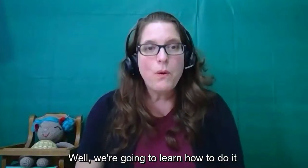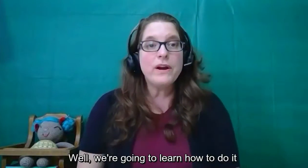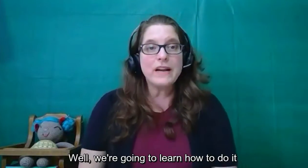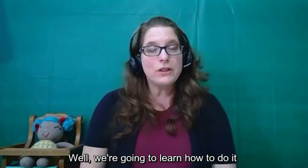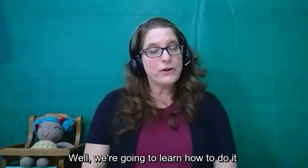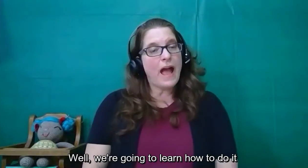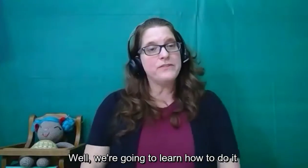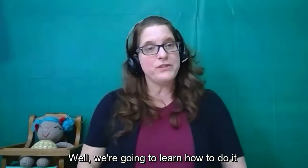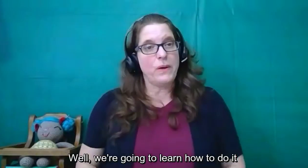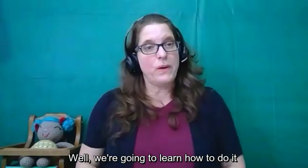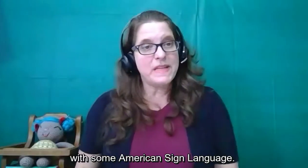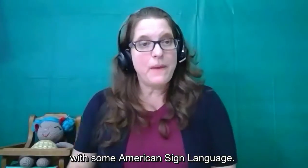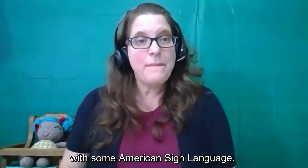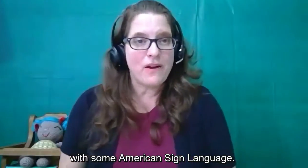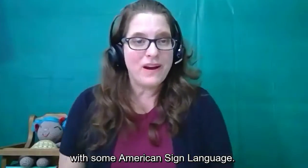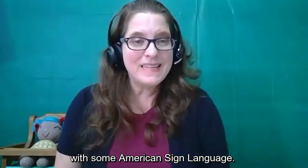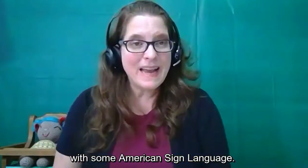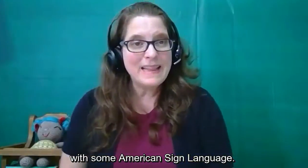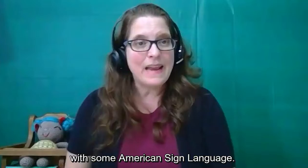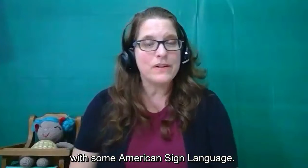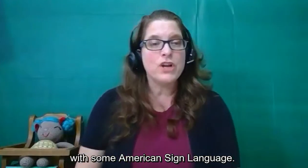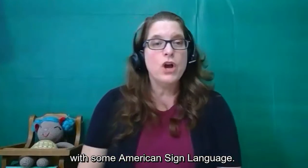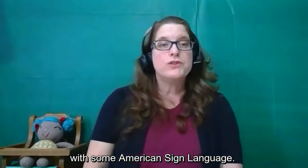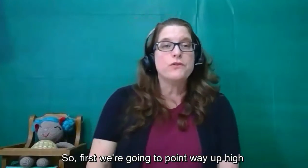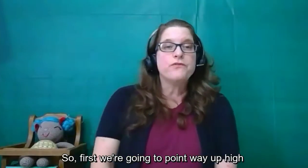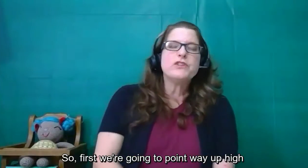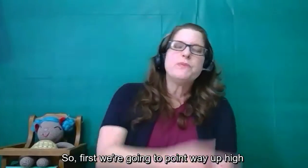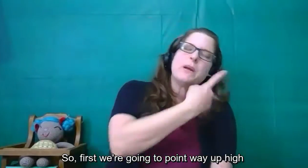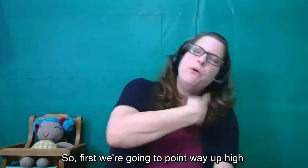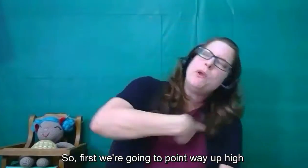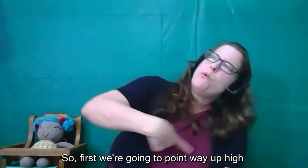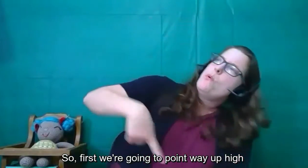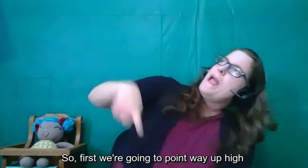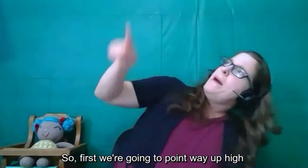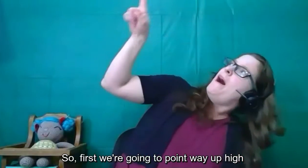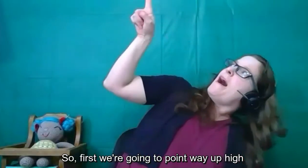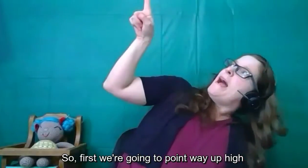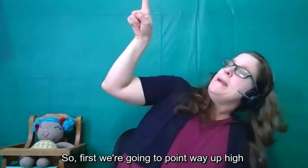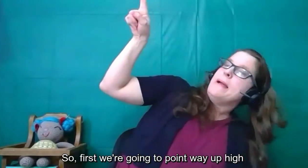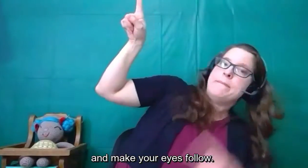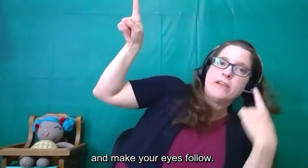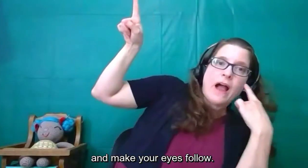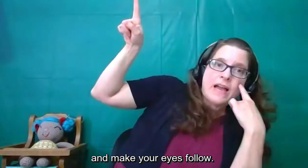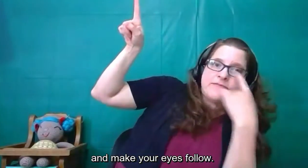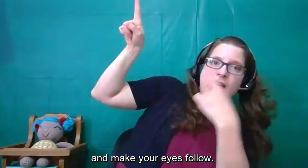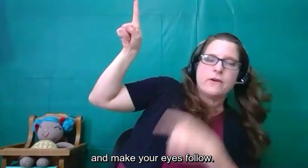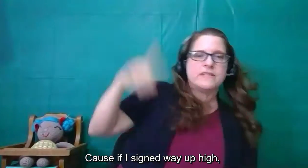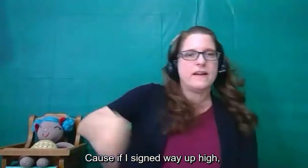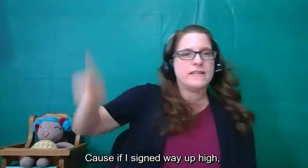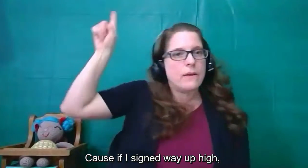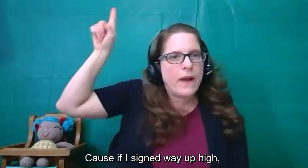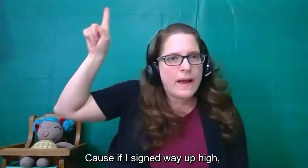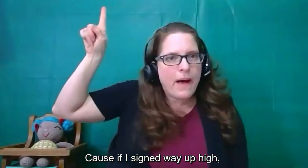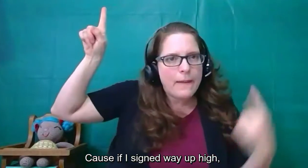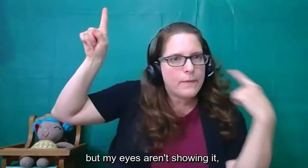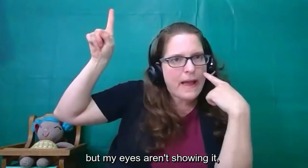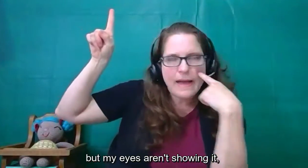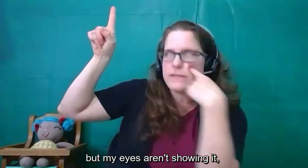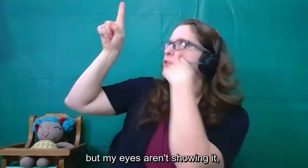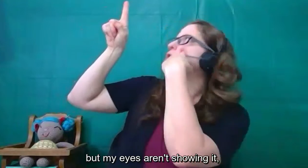we're going to learn how to do it with some American Sign Language. So first, we're going to point way up high and make your eyes follow, because if I sign way up high, but my eyes aren't showing